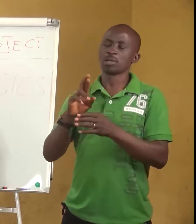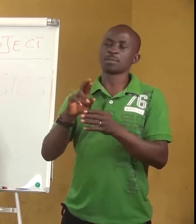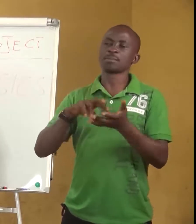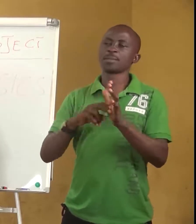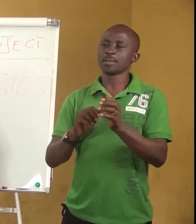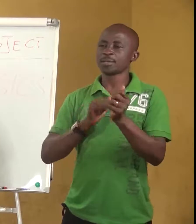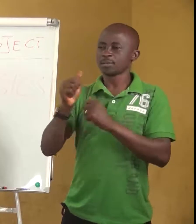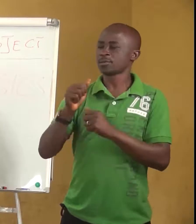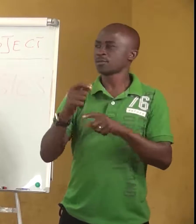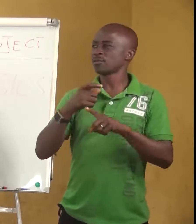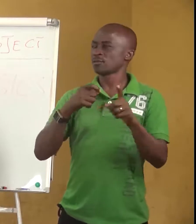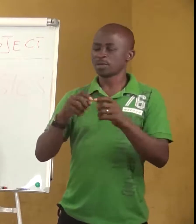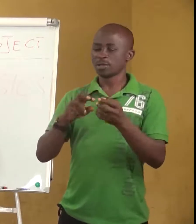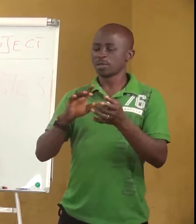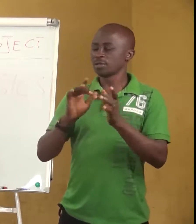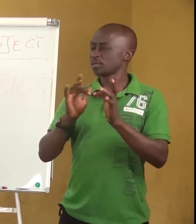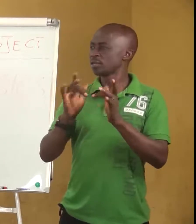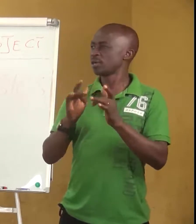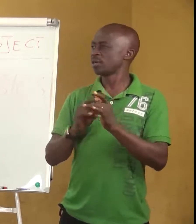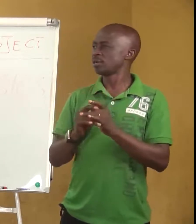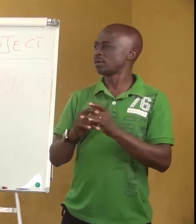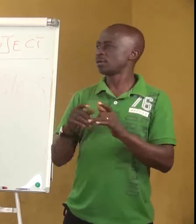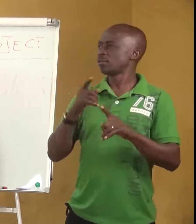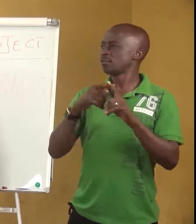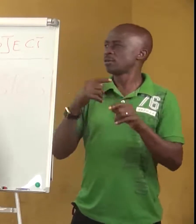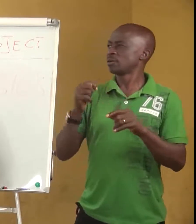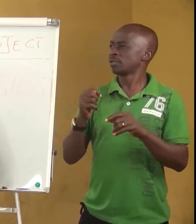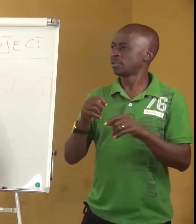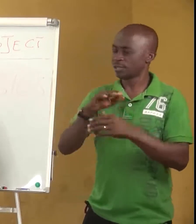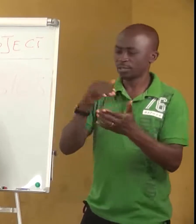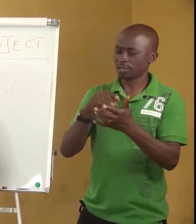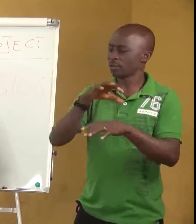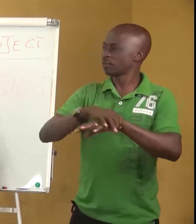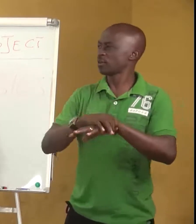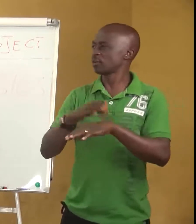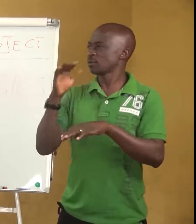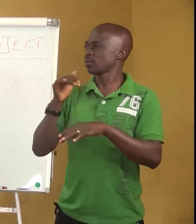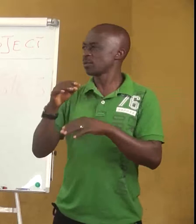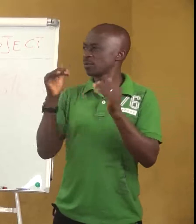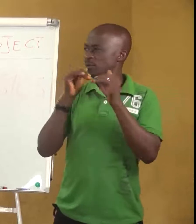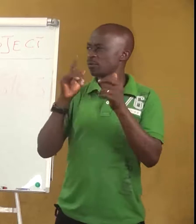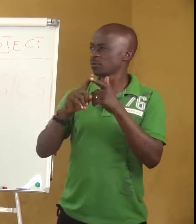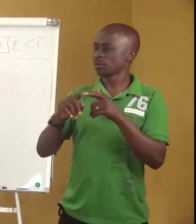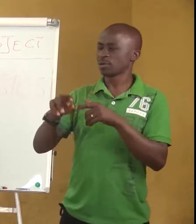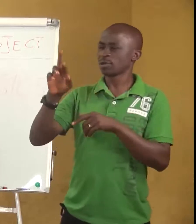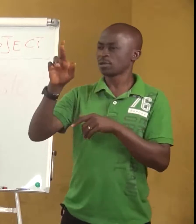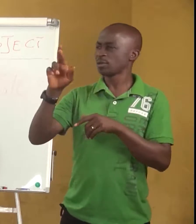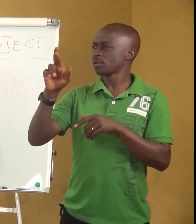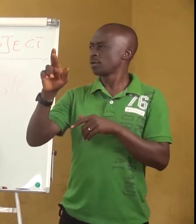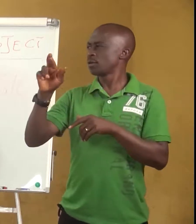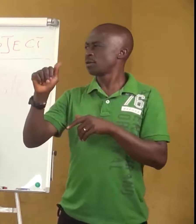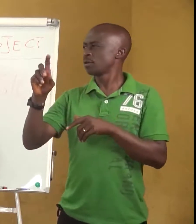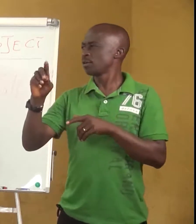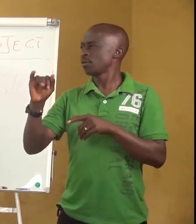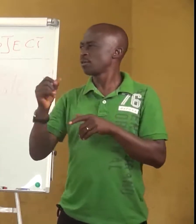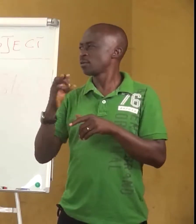satellite, the distance of the satellite from the center of the Earth, will be equal to the radius of the